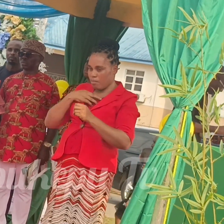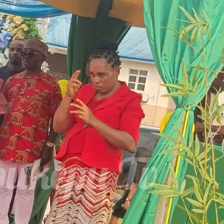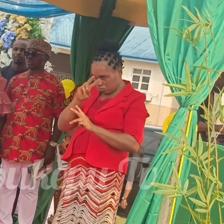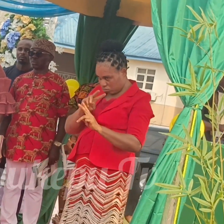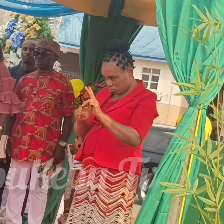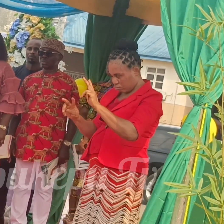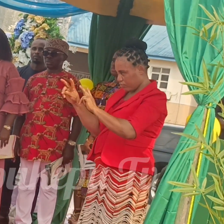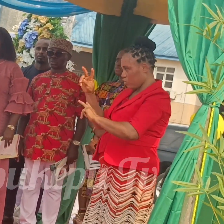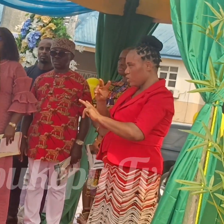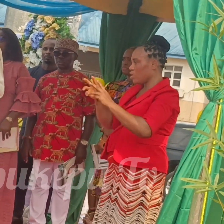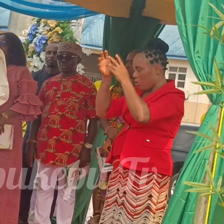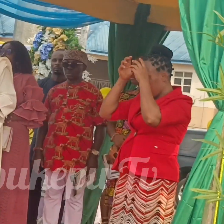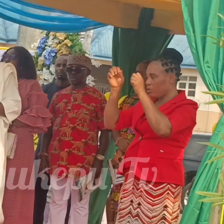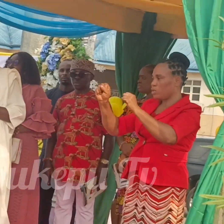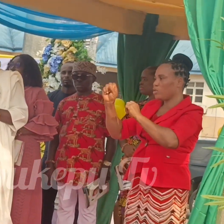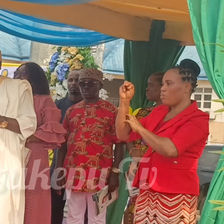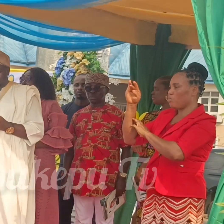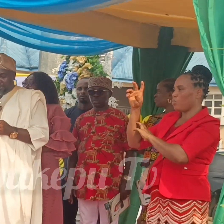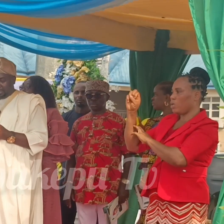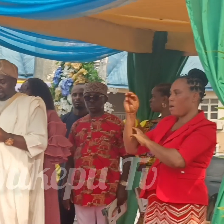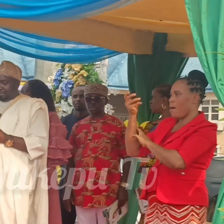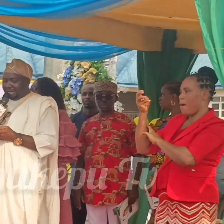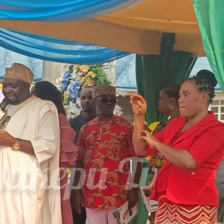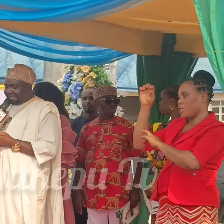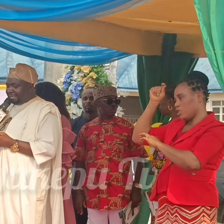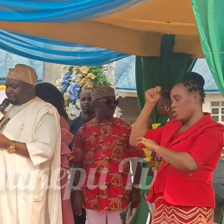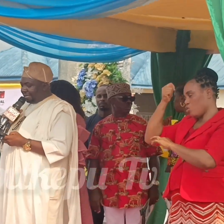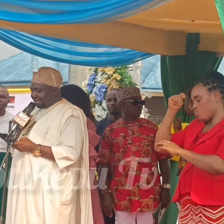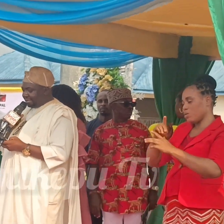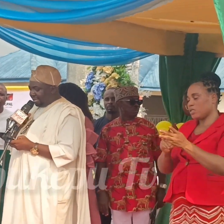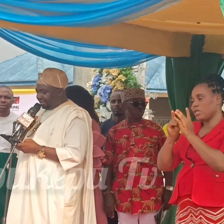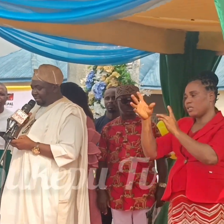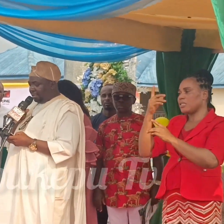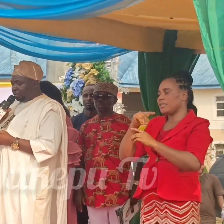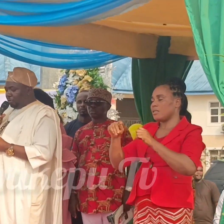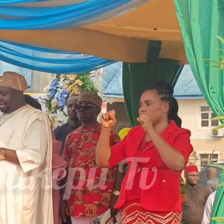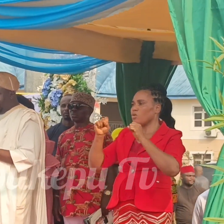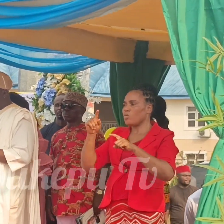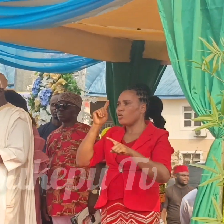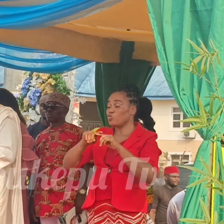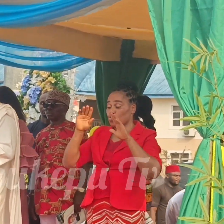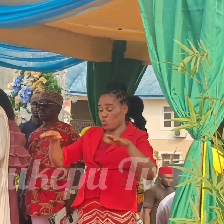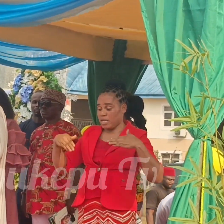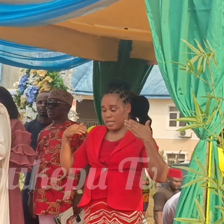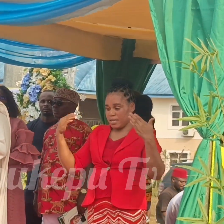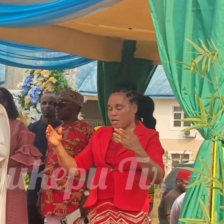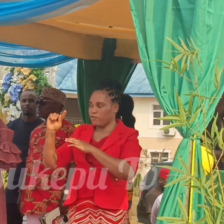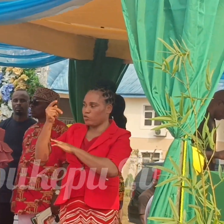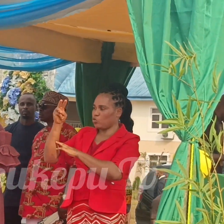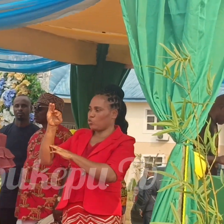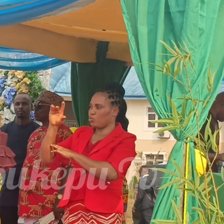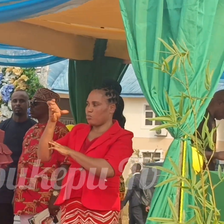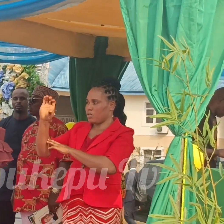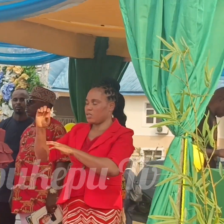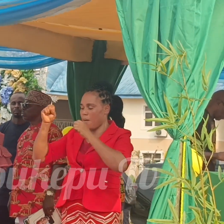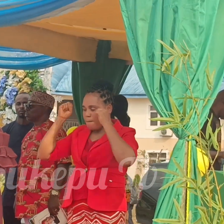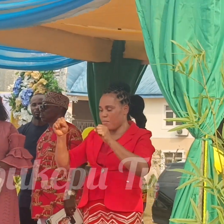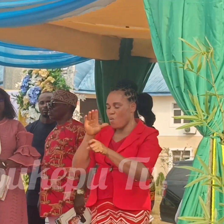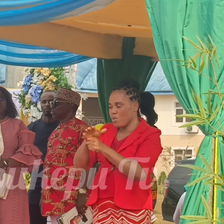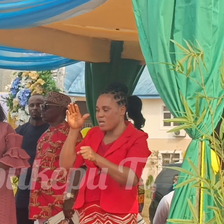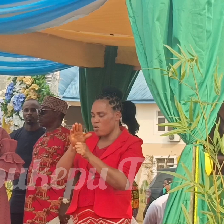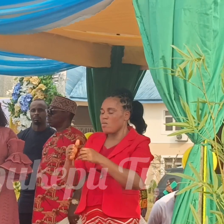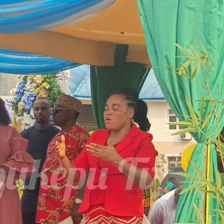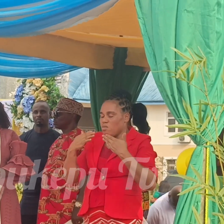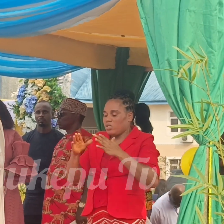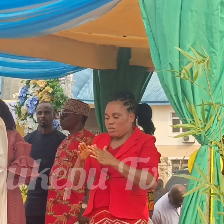vision, President Bola Ahmed Tinubu directed the pastor to give Geometric Power enough breathing